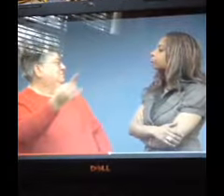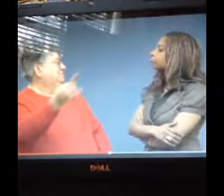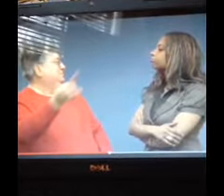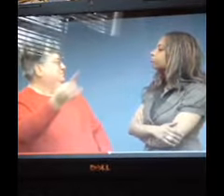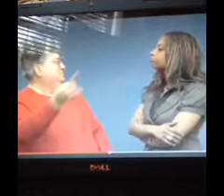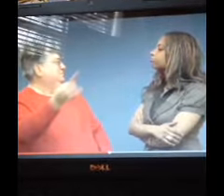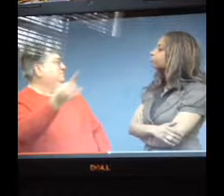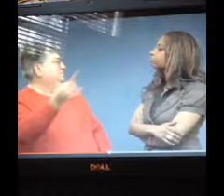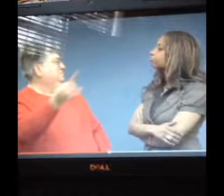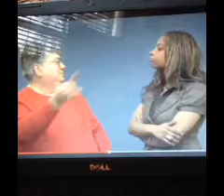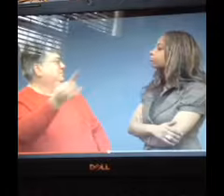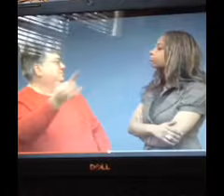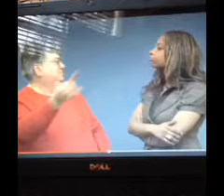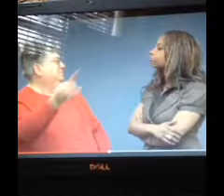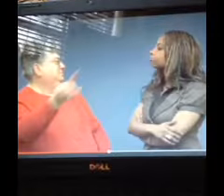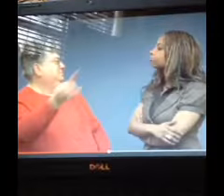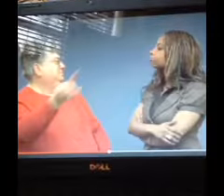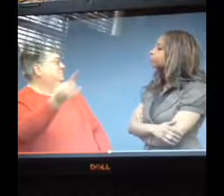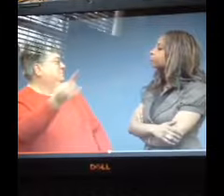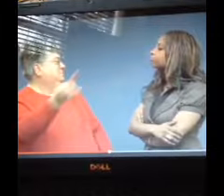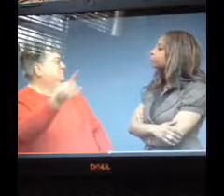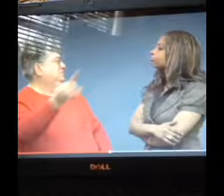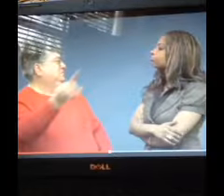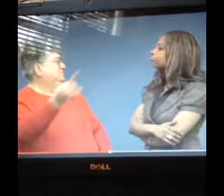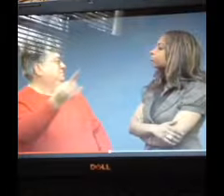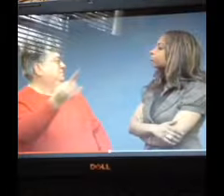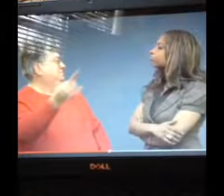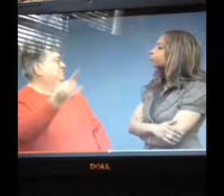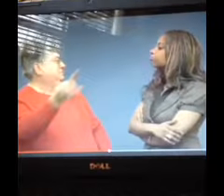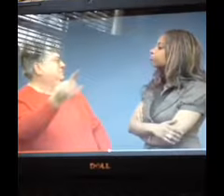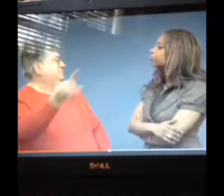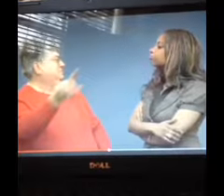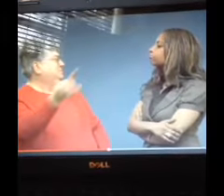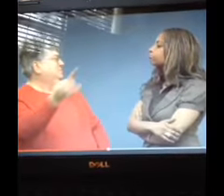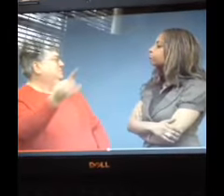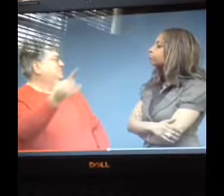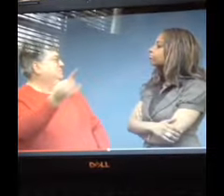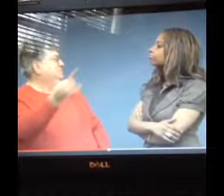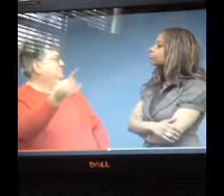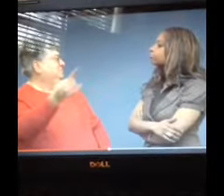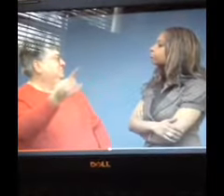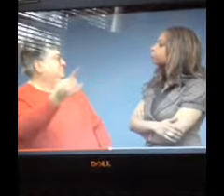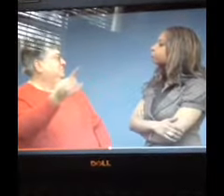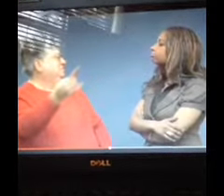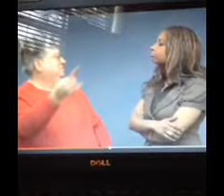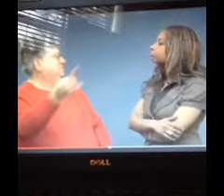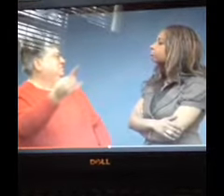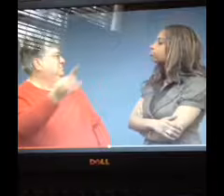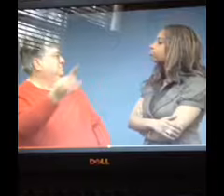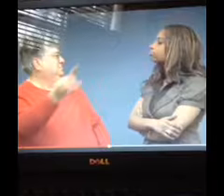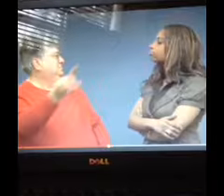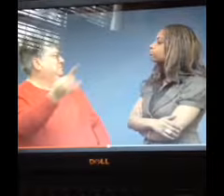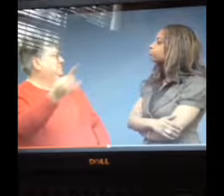Oh, Mary, that's good. So I see your OIC site that you mention a lot of different subjects. How do you decide what topic to